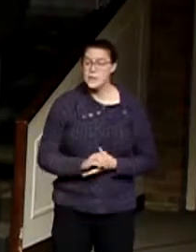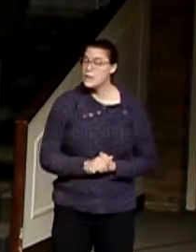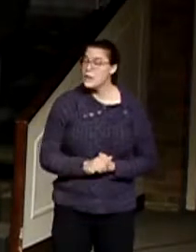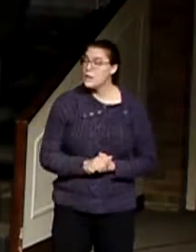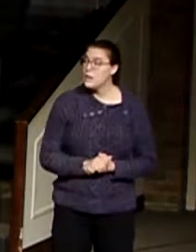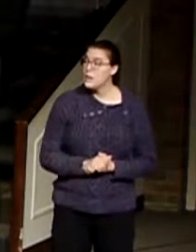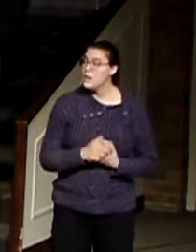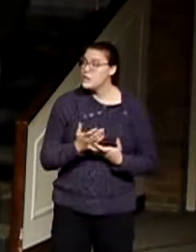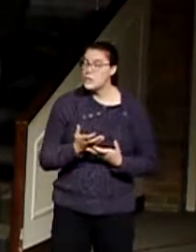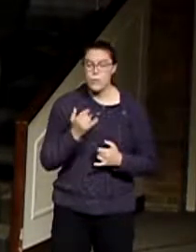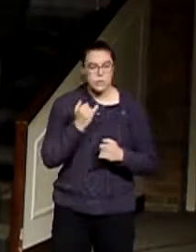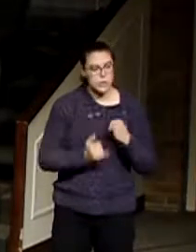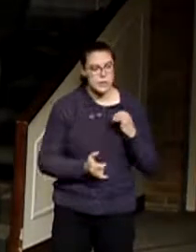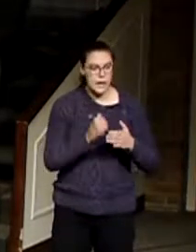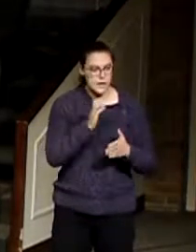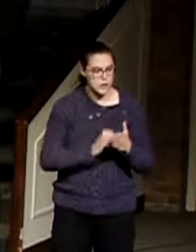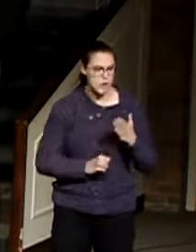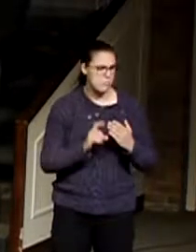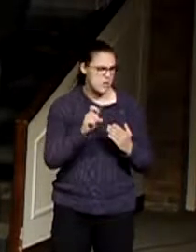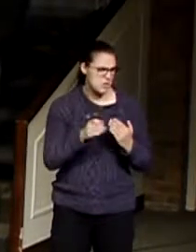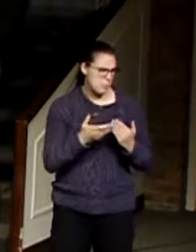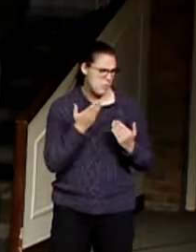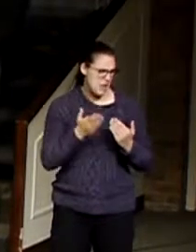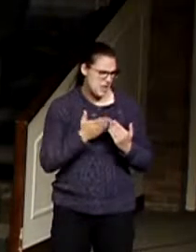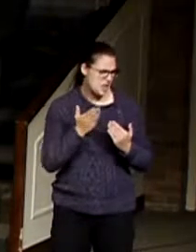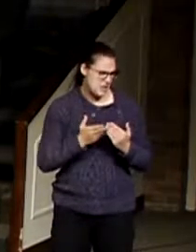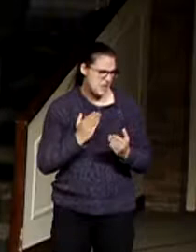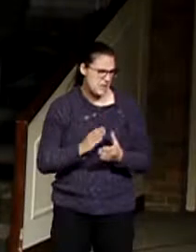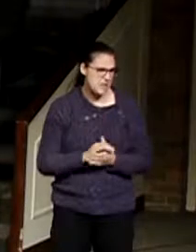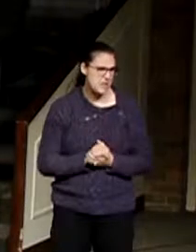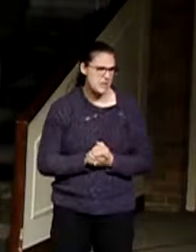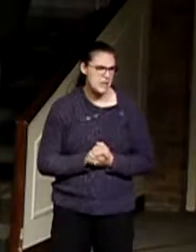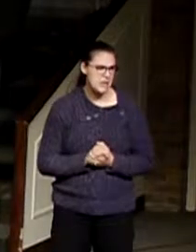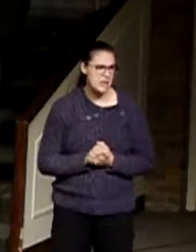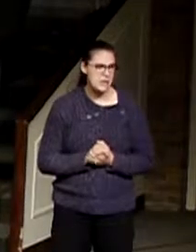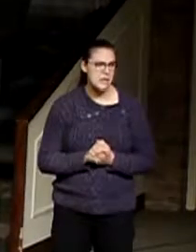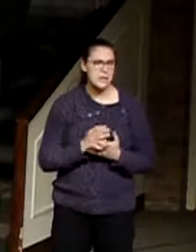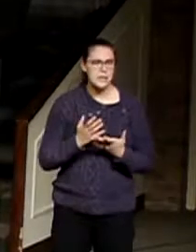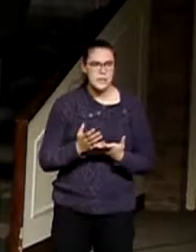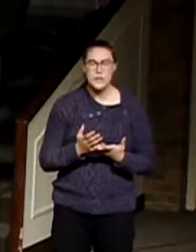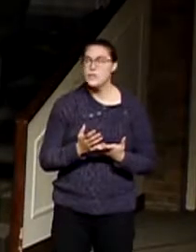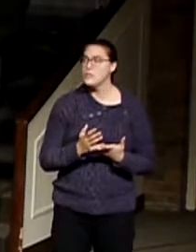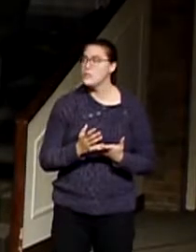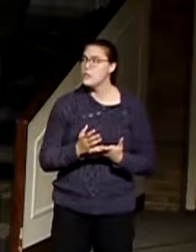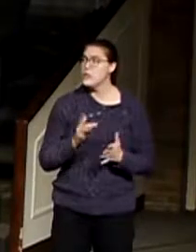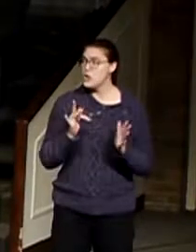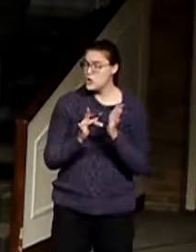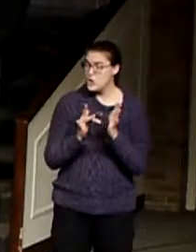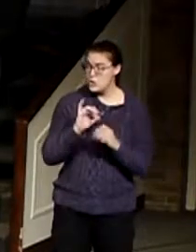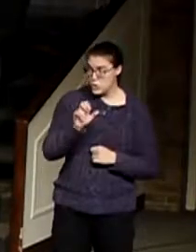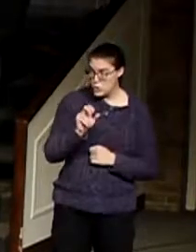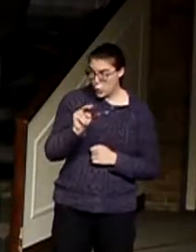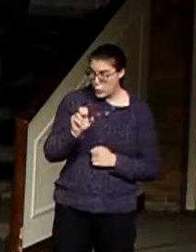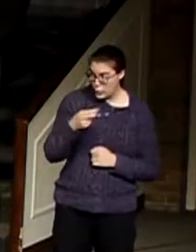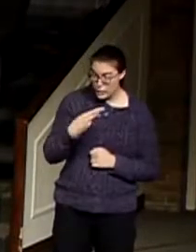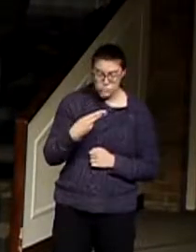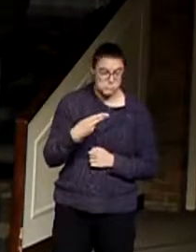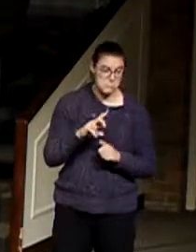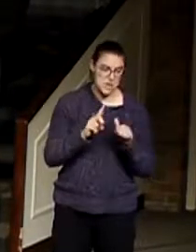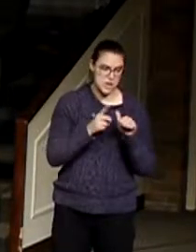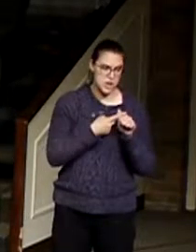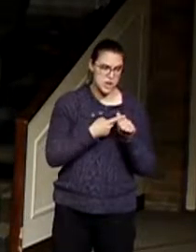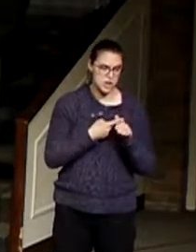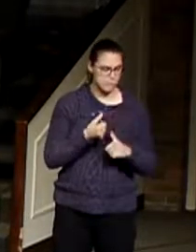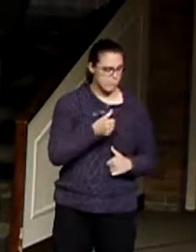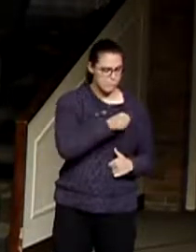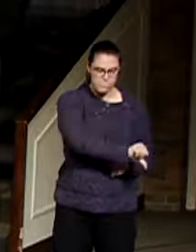So last chapter should be pretty easy. They all lived happily ever after. Jonah initially